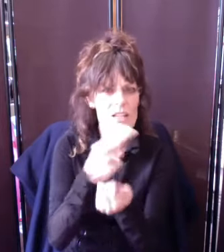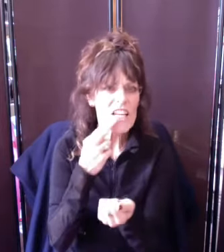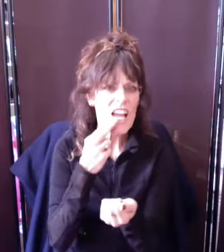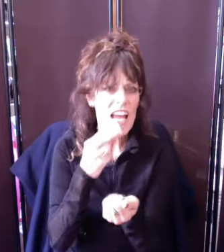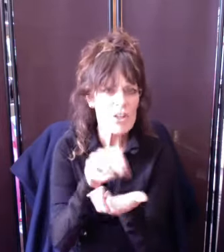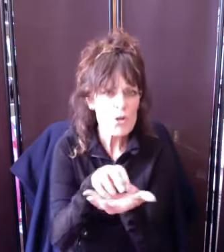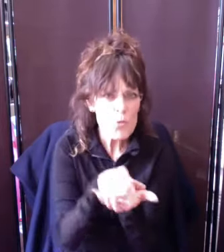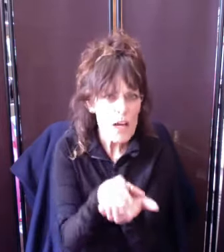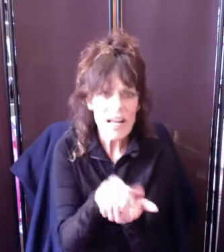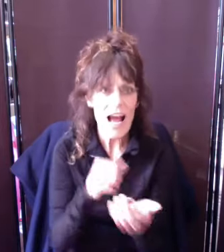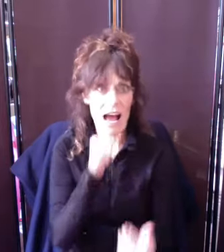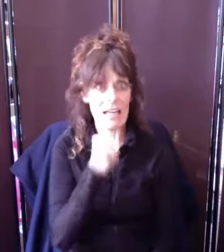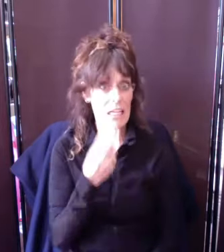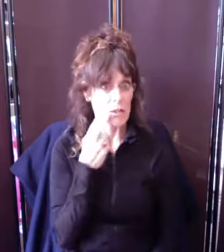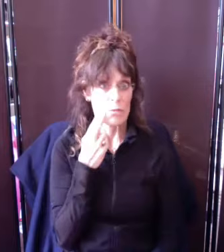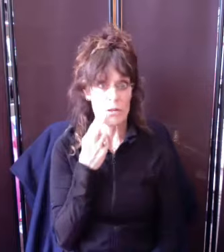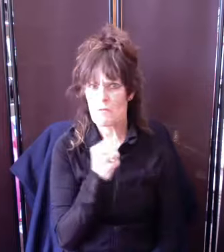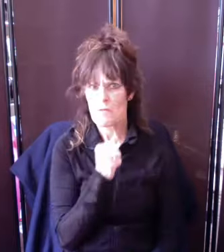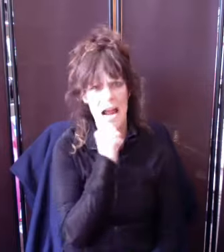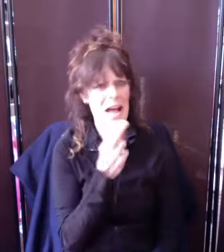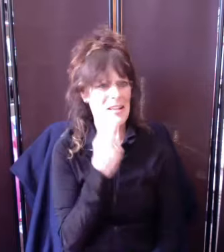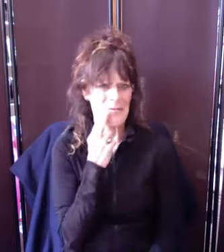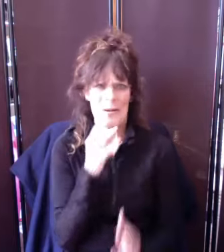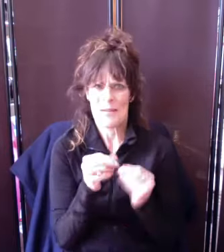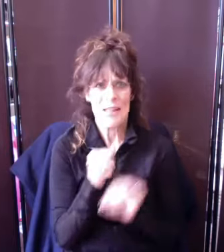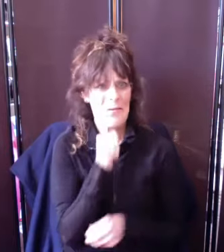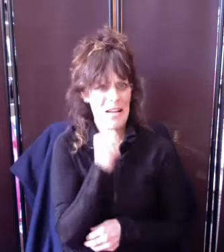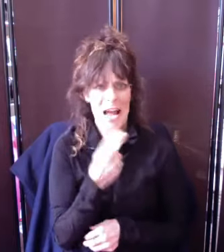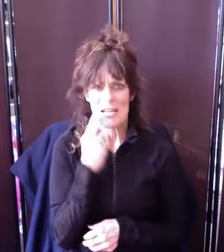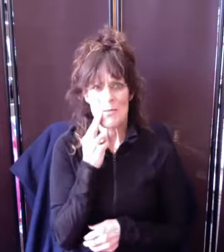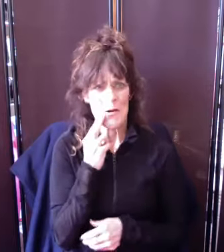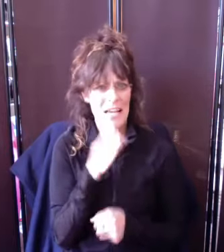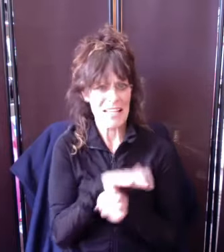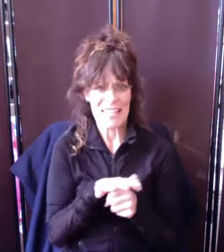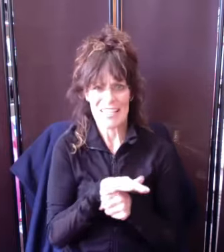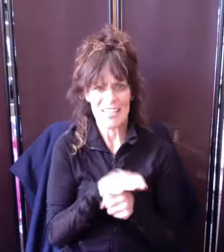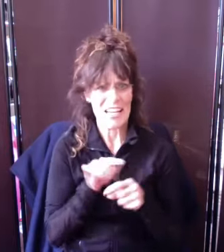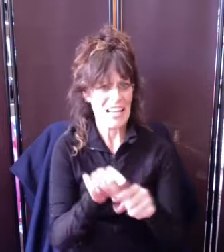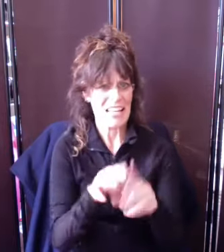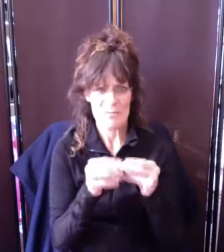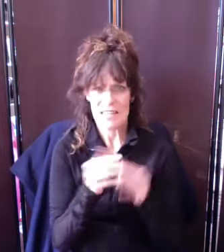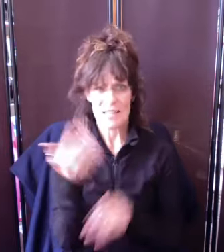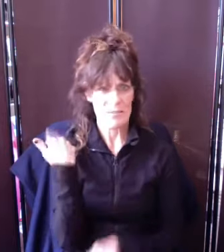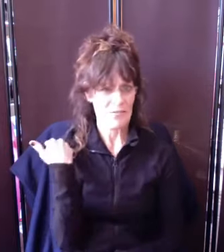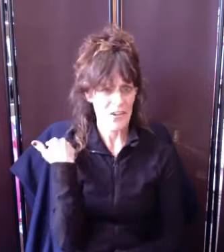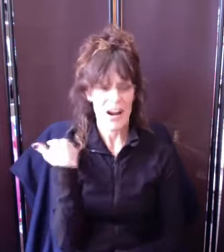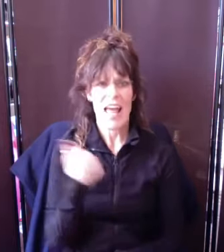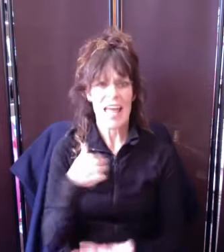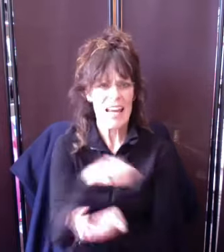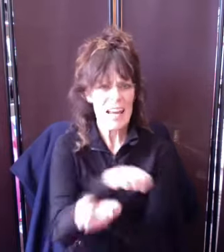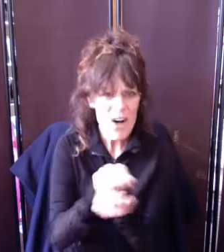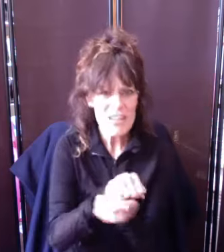There were no non-smoking meetings. There wasn't even a non-smoking section in the meetings back then, right? And I'm washing ash. I'm like, what does this have to do with getting